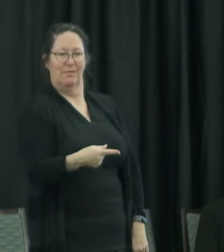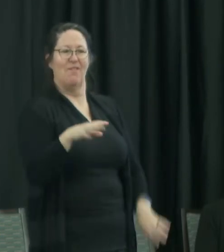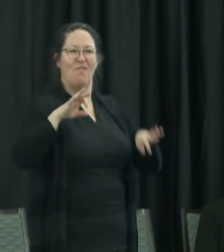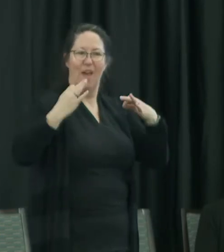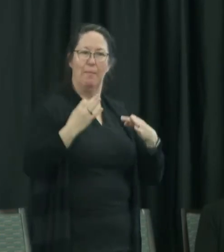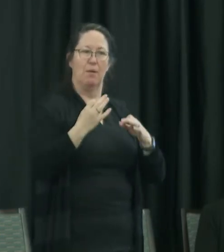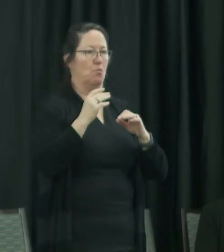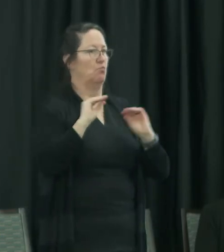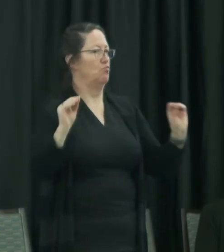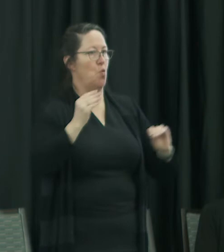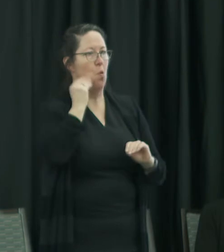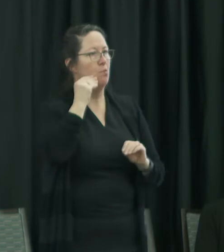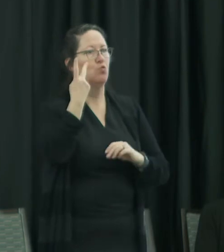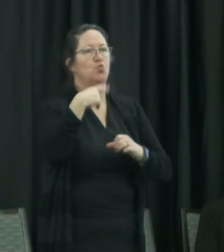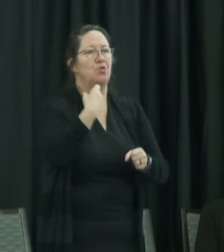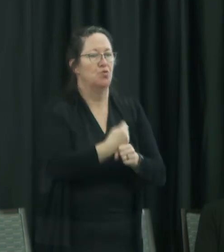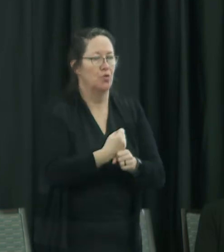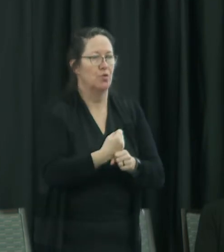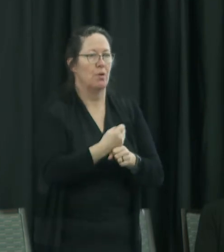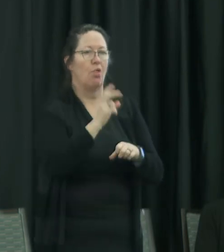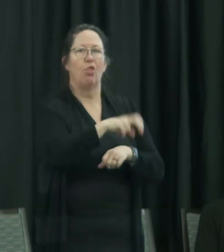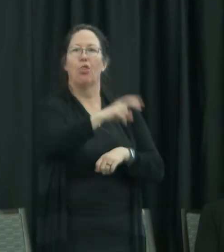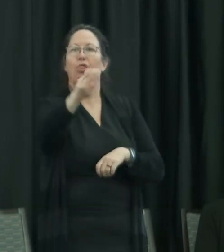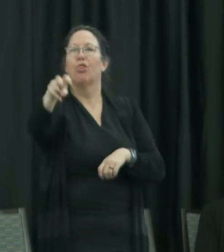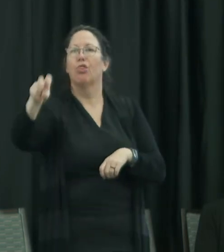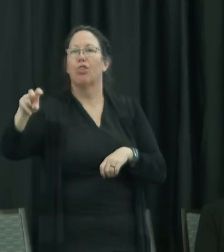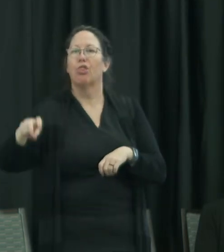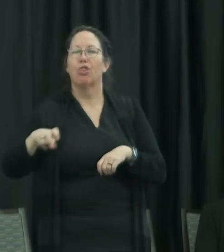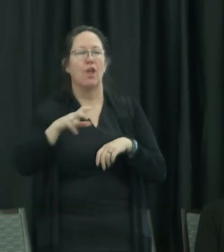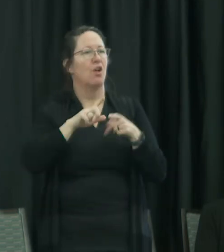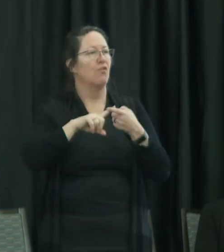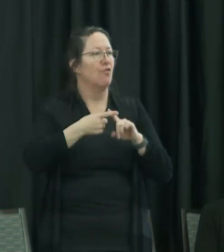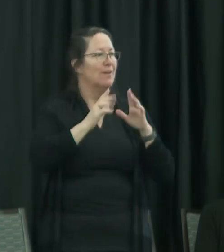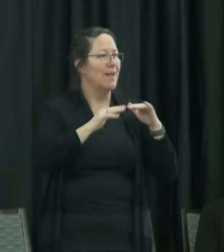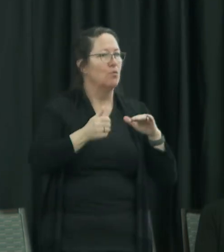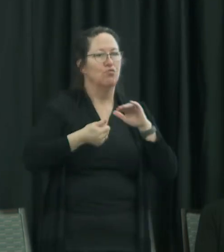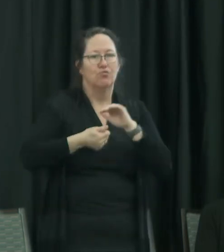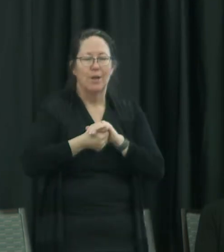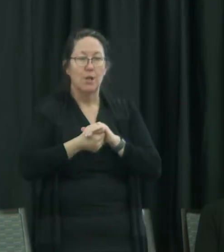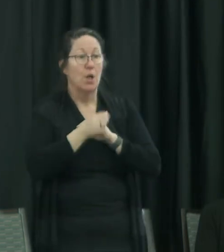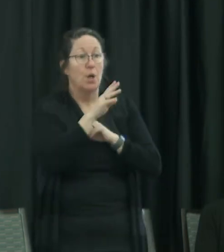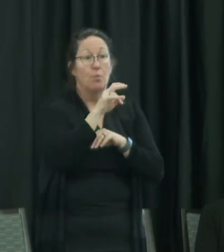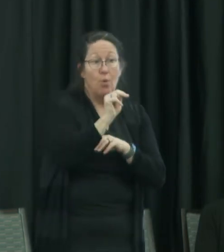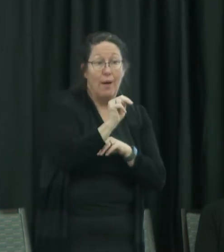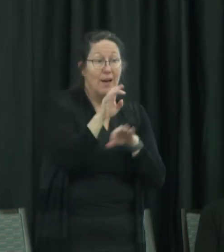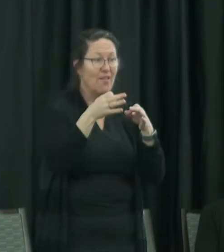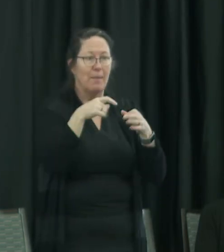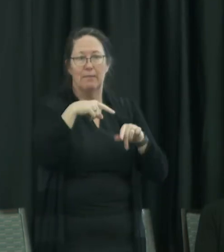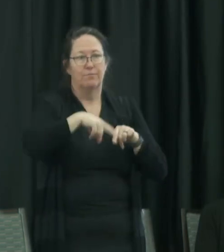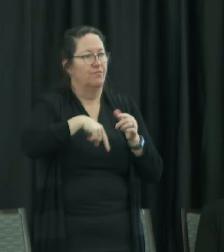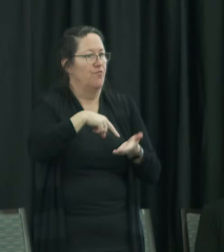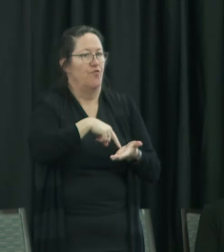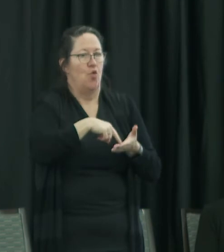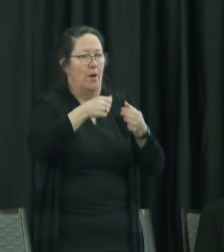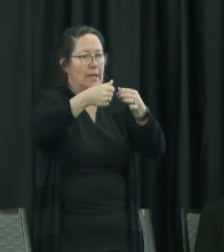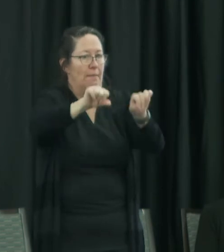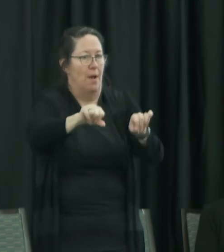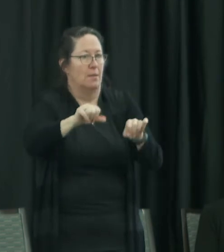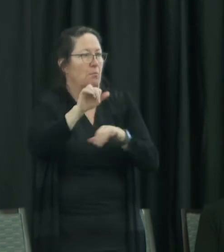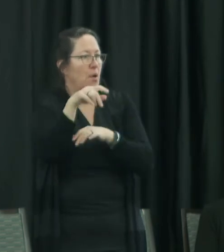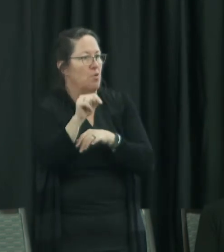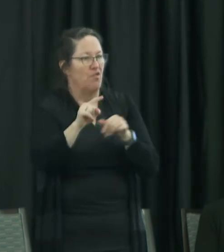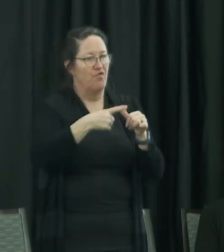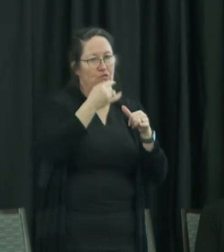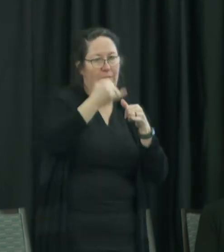family have been homeless for almost 2 years, bouncing around friends' couches and shelters. Brian and his family cannot afford a security deposit nor the first or